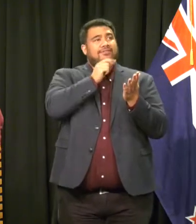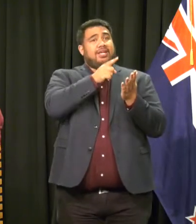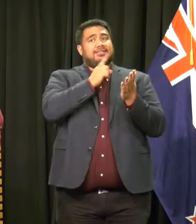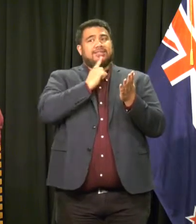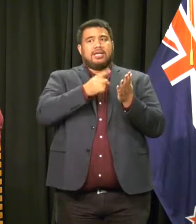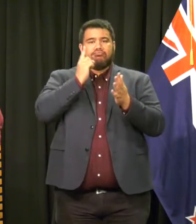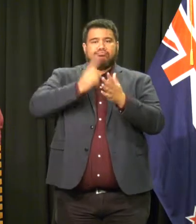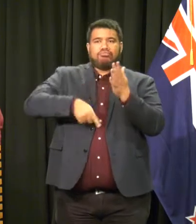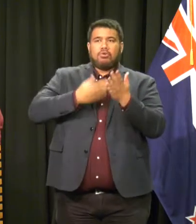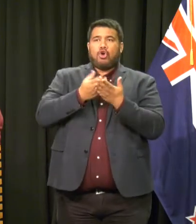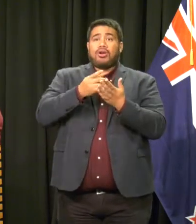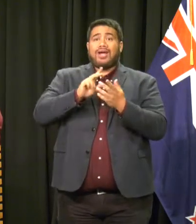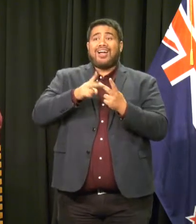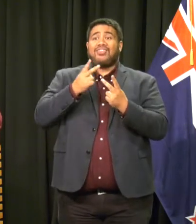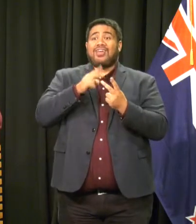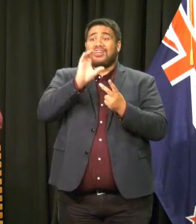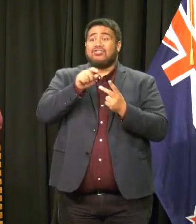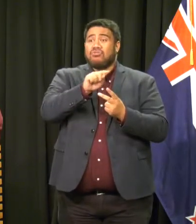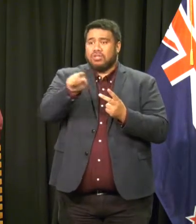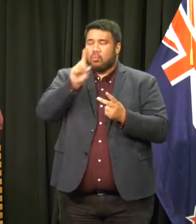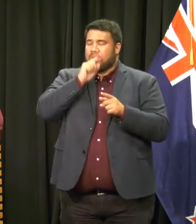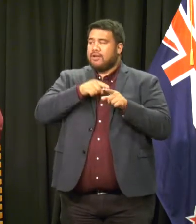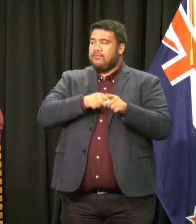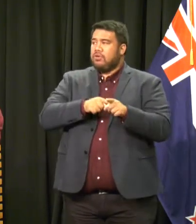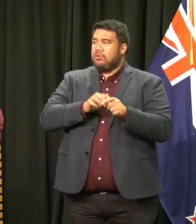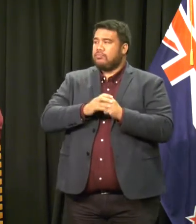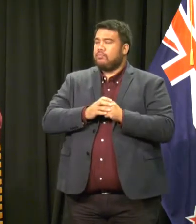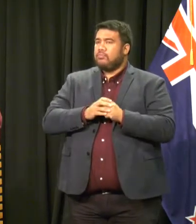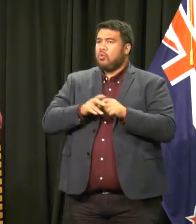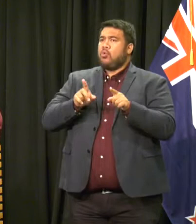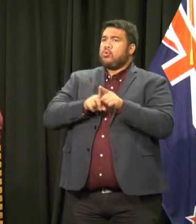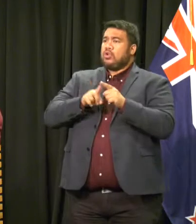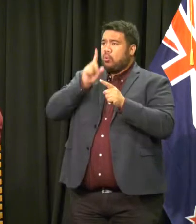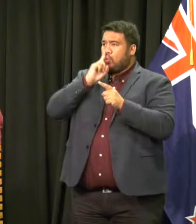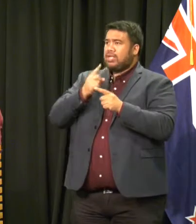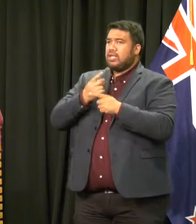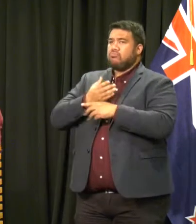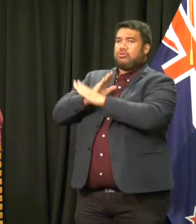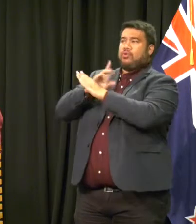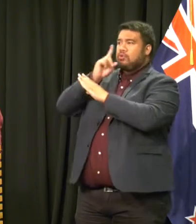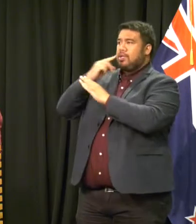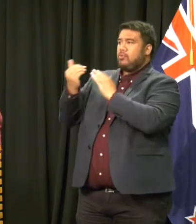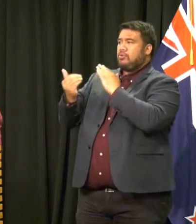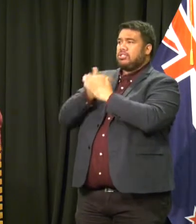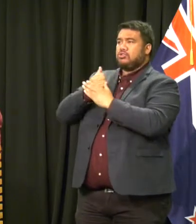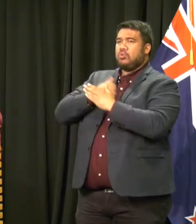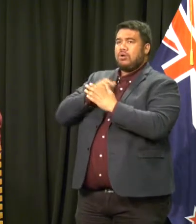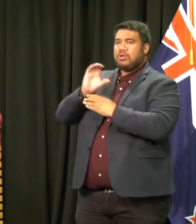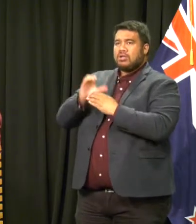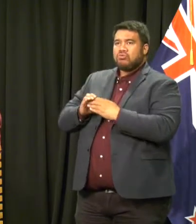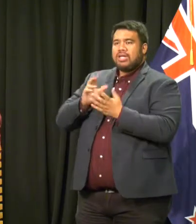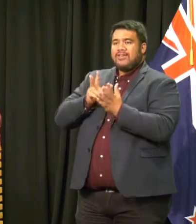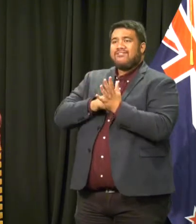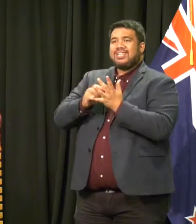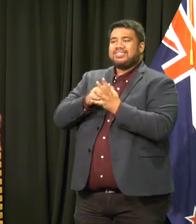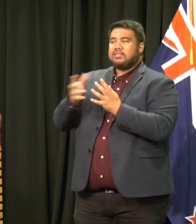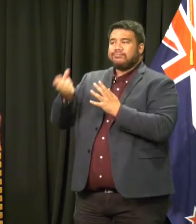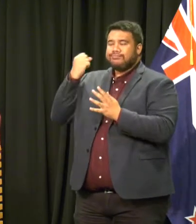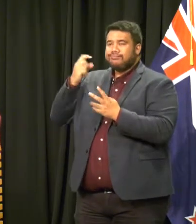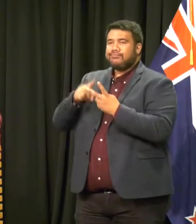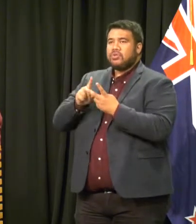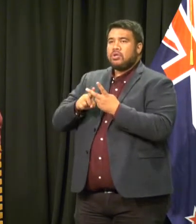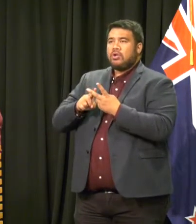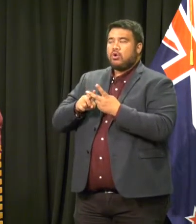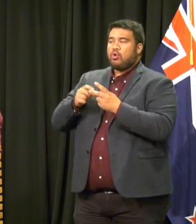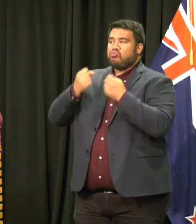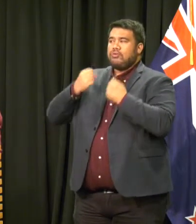also able to take action in other ways: refusal of entry visas, expulsion of diplomats, the suspension of aid and cooperation.